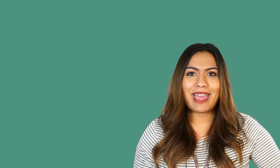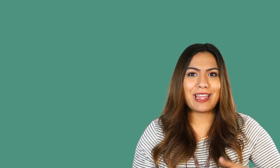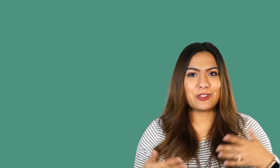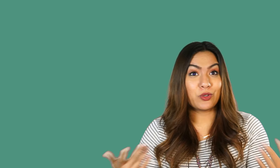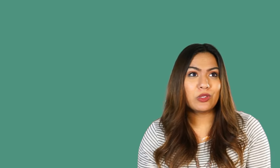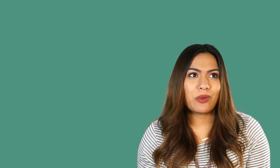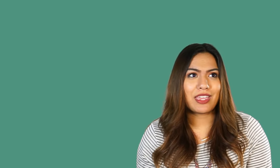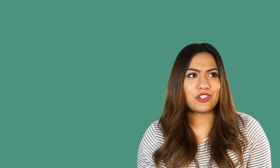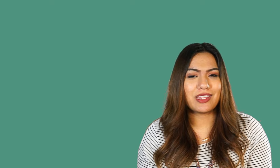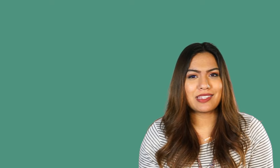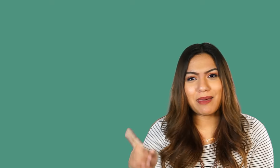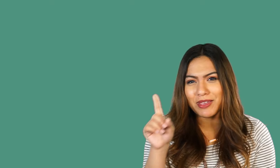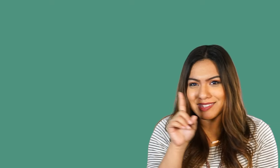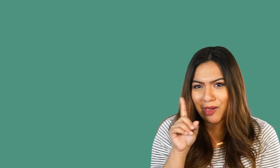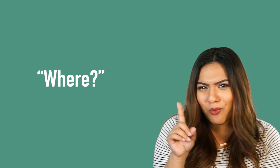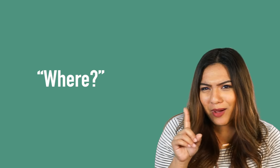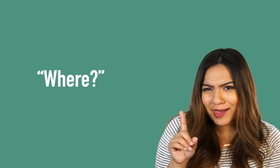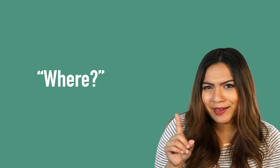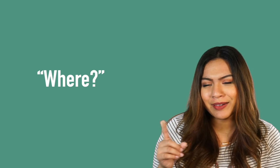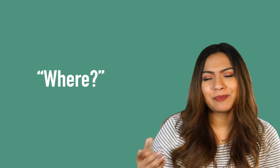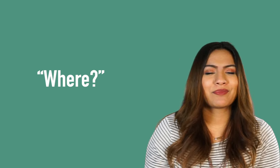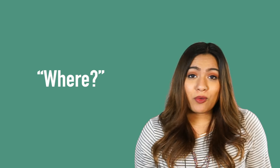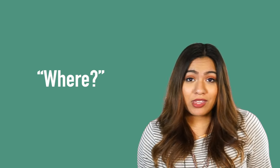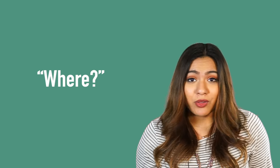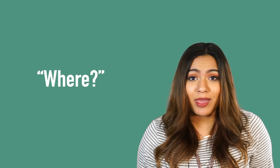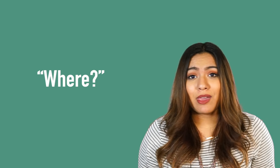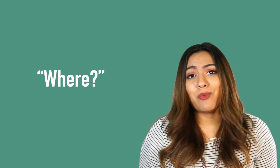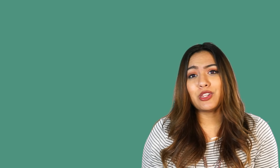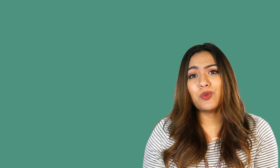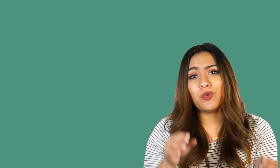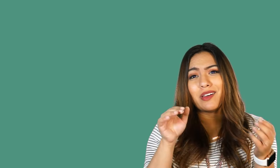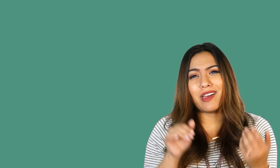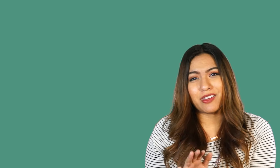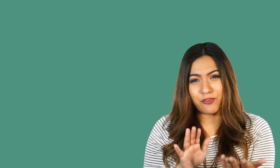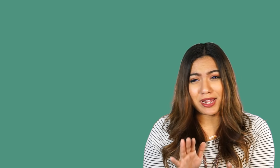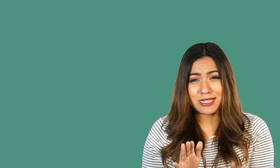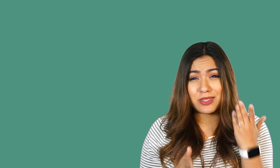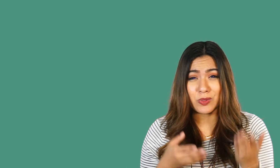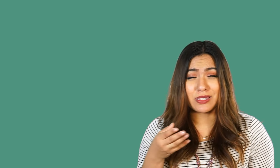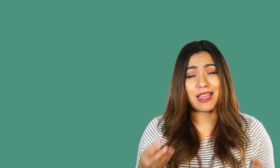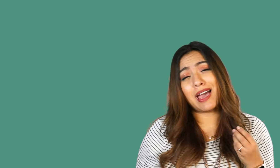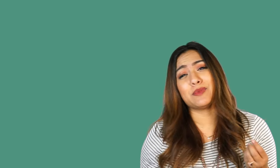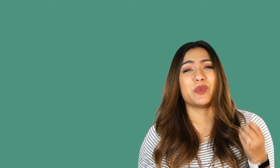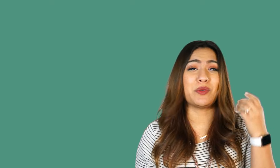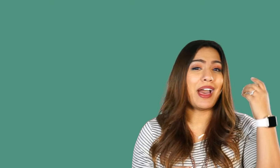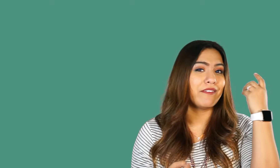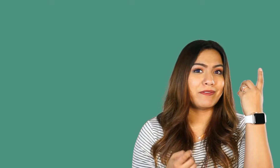we had two locations. I might say where. Either way, when you confront those times where you have a